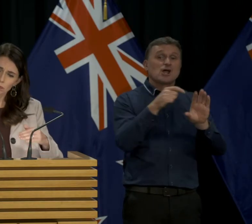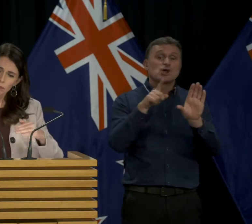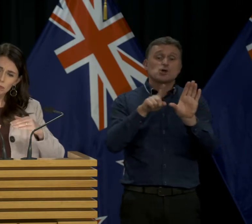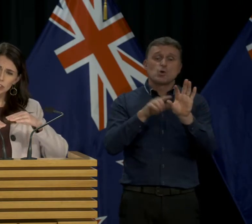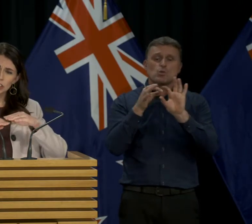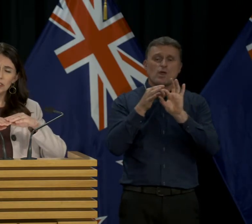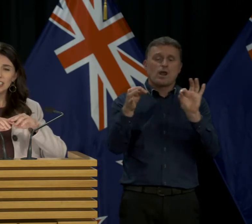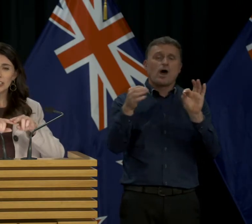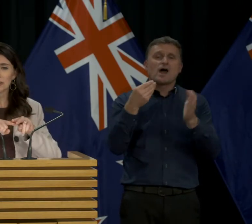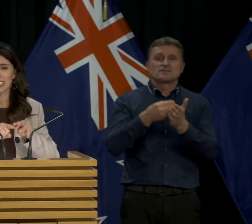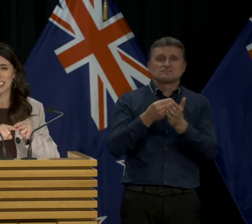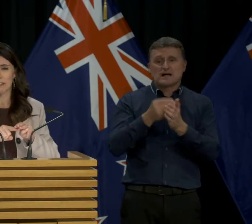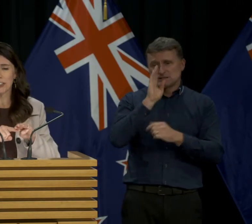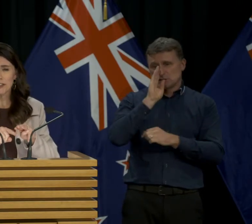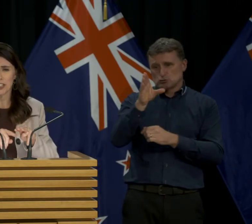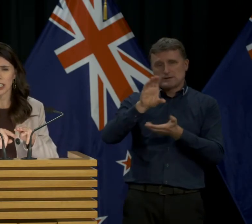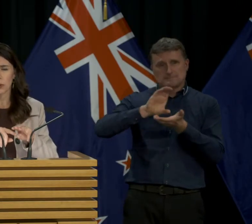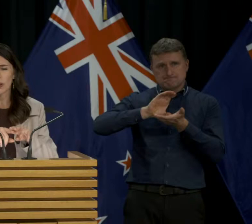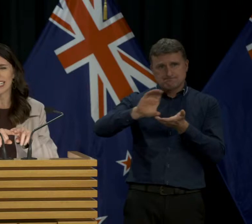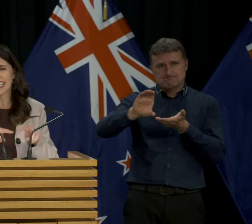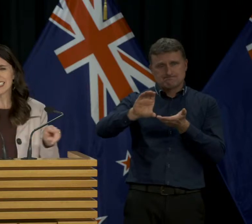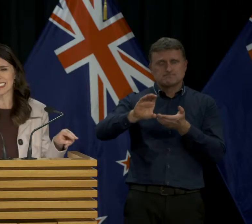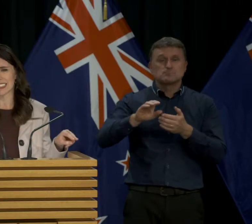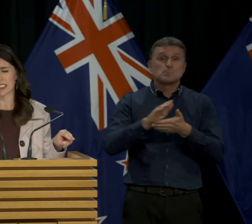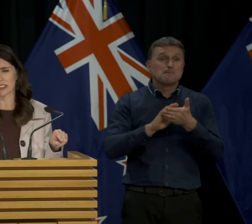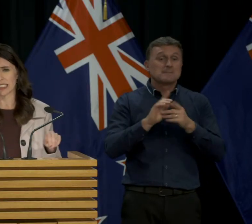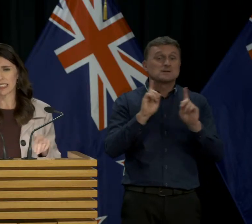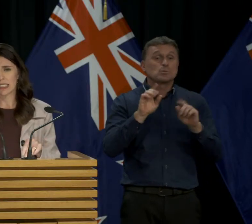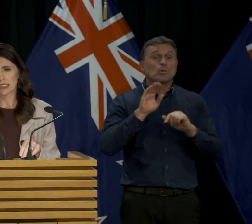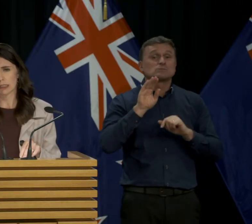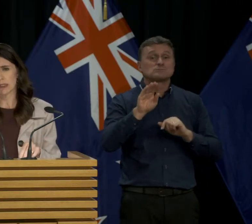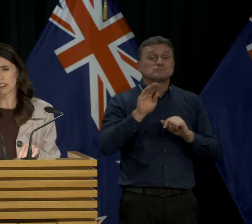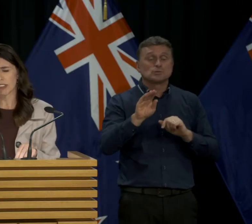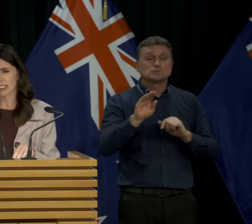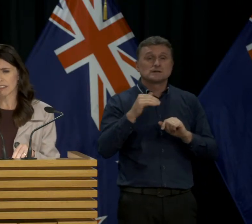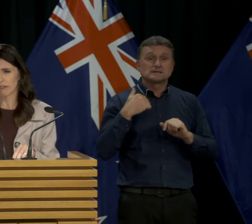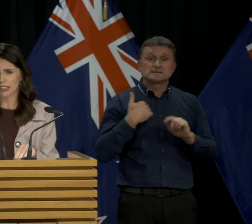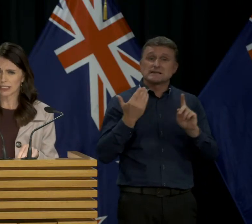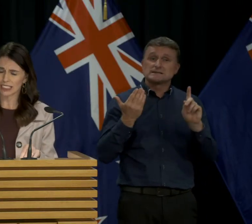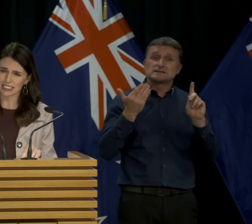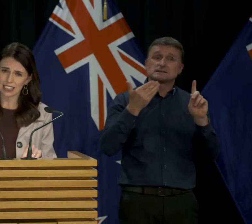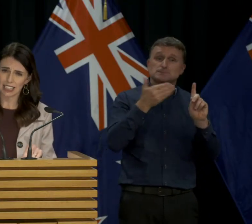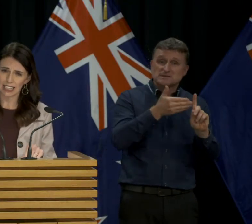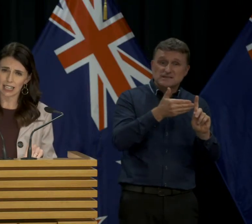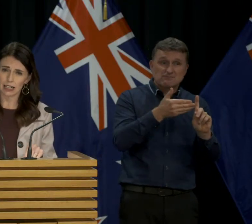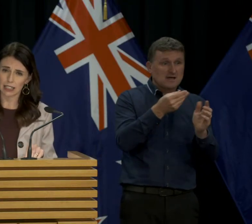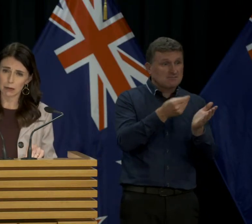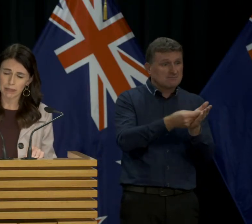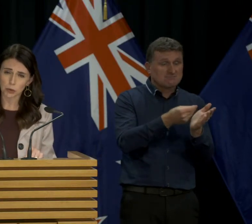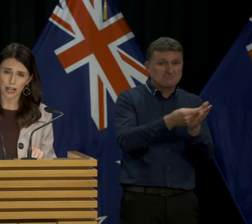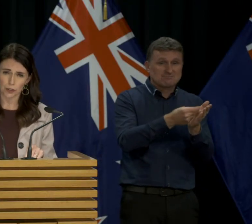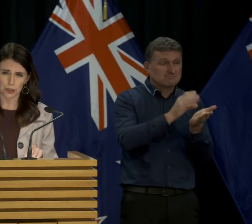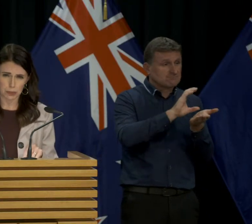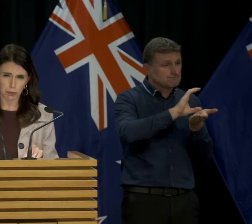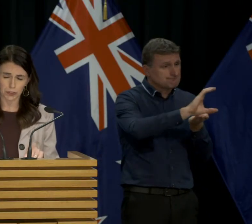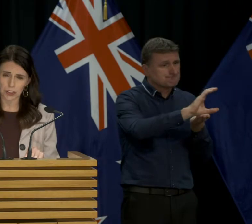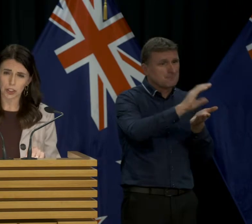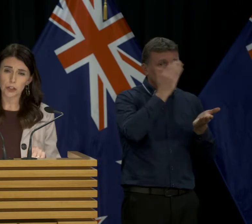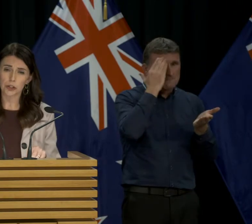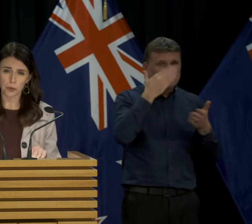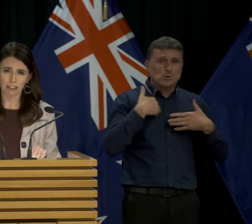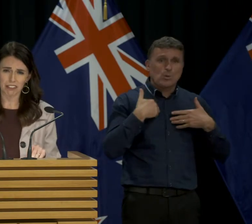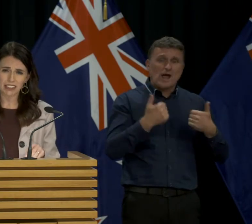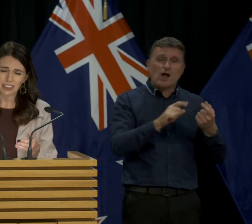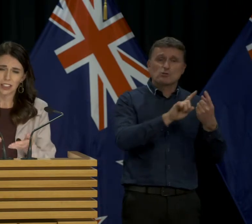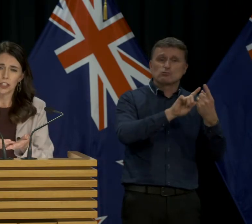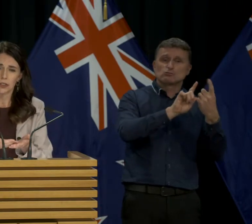well. So the issue is that in the future, you wouldn't need necessarily to specifically fund a mental health response